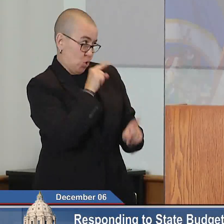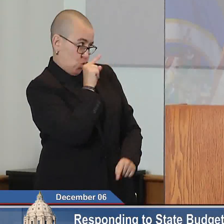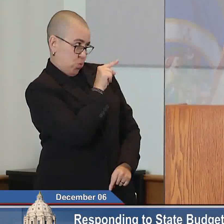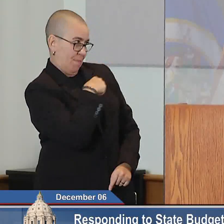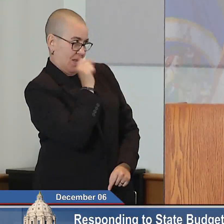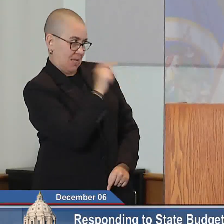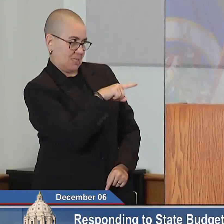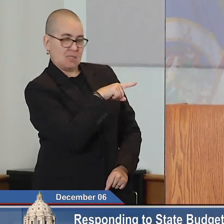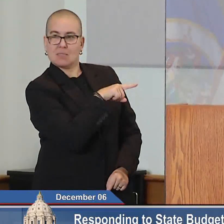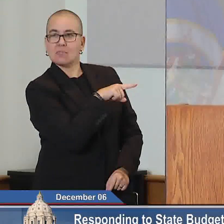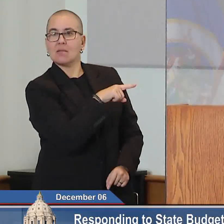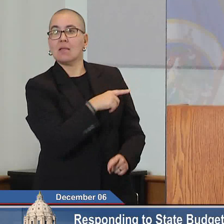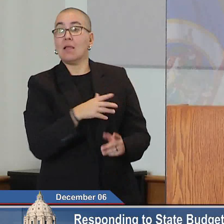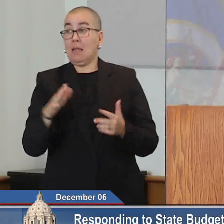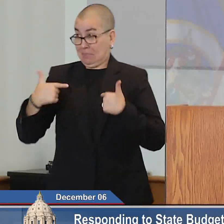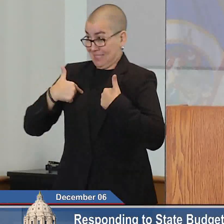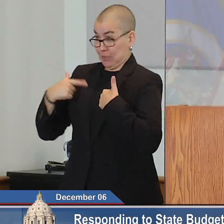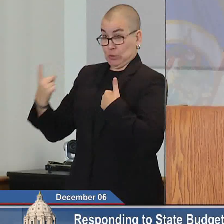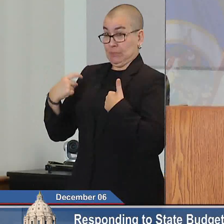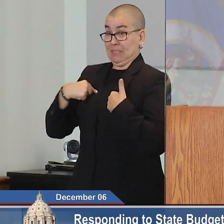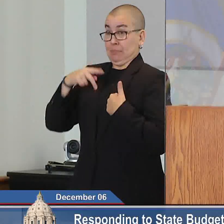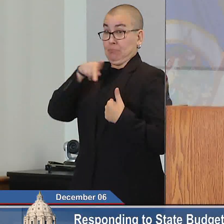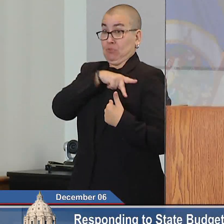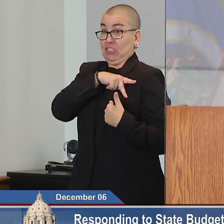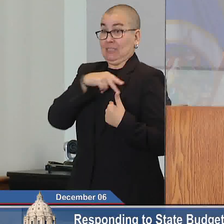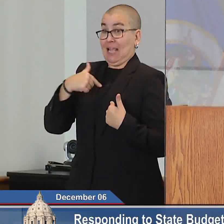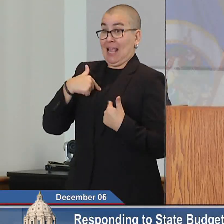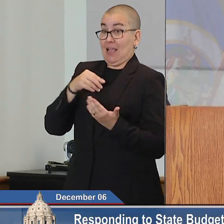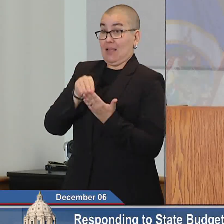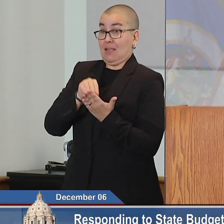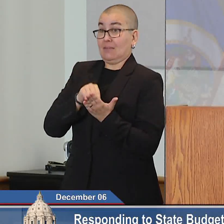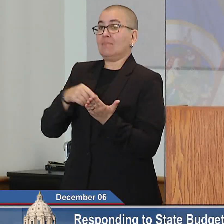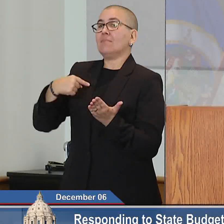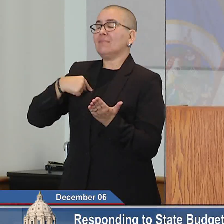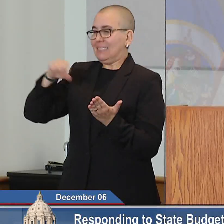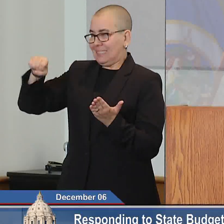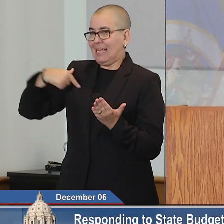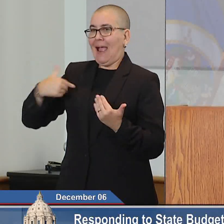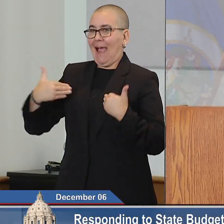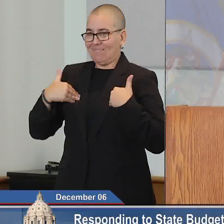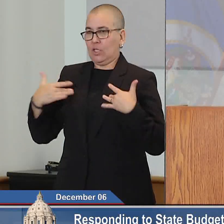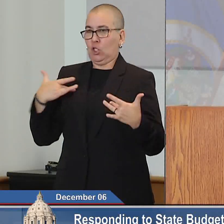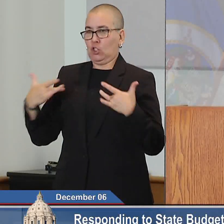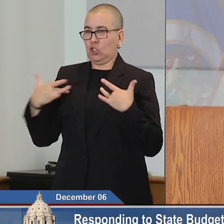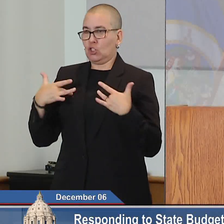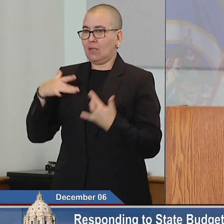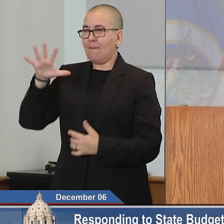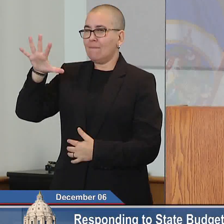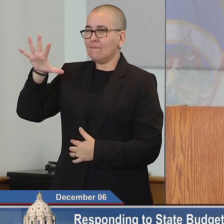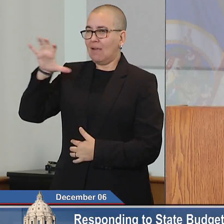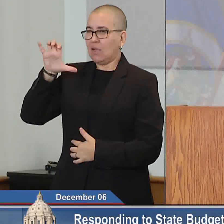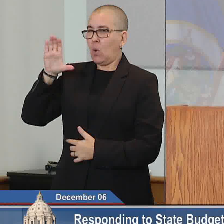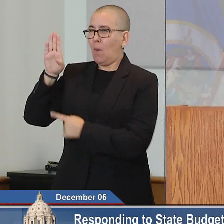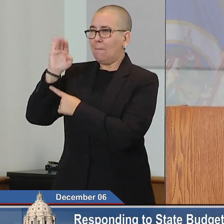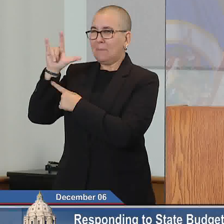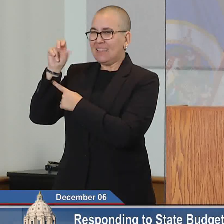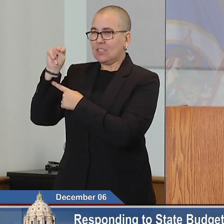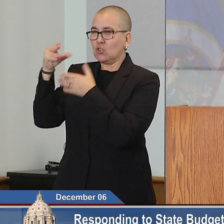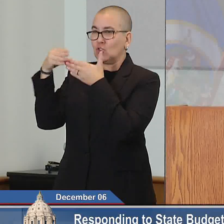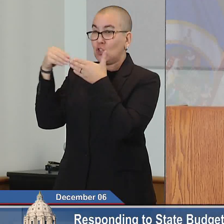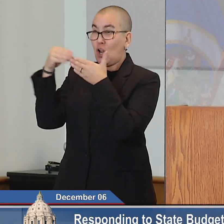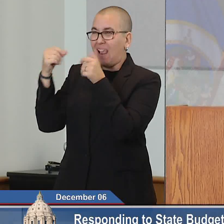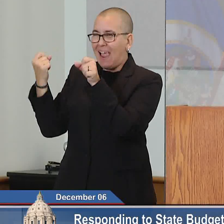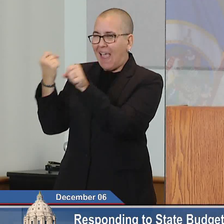Me personally, I'm on the record for having deep concerns about that. It's about $500 million a year. But as caucus leader, I will